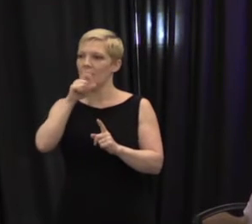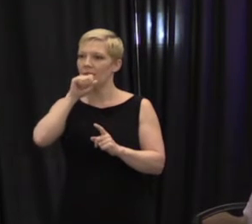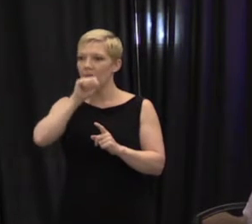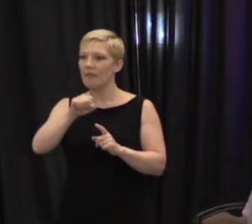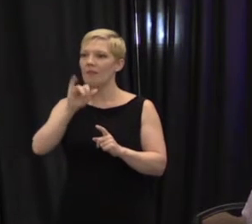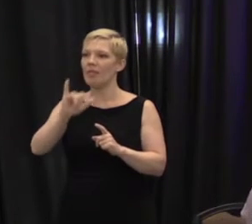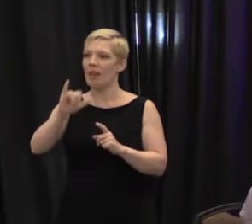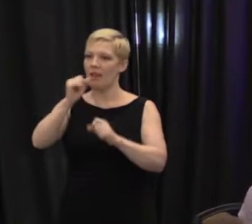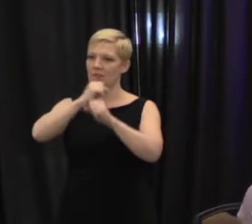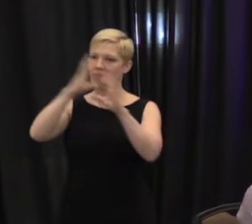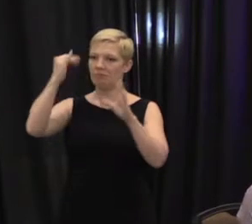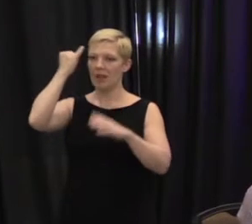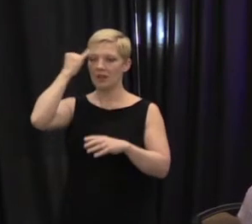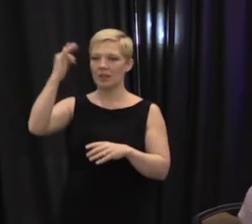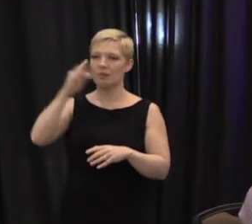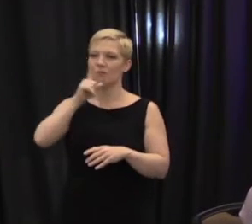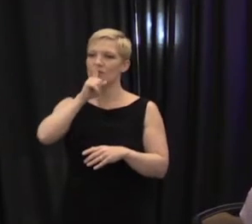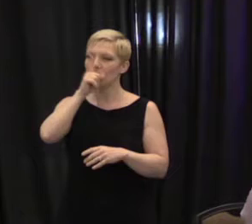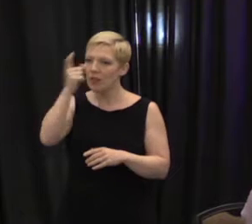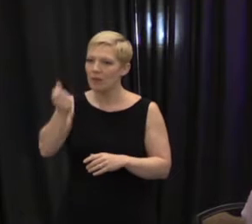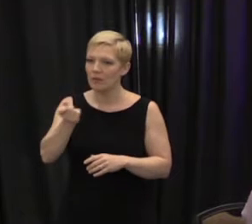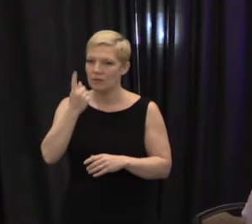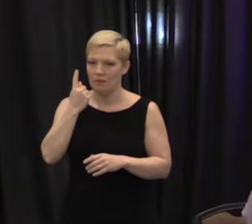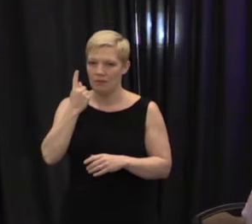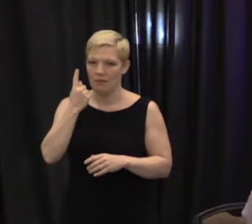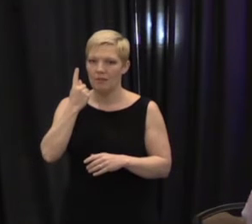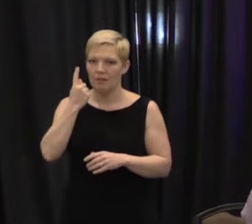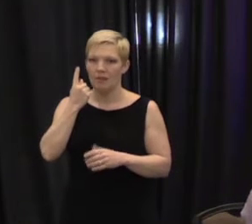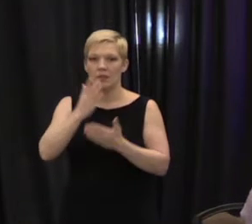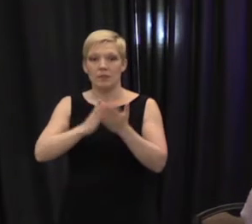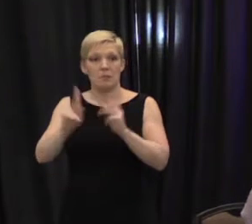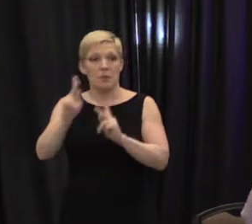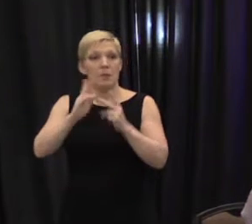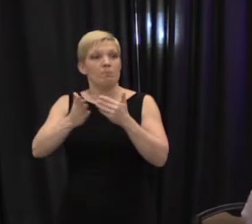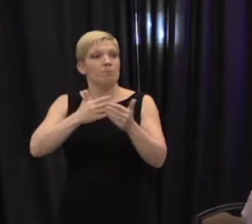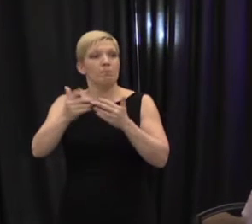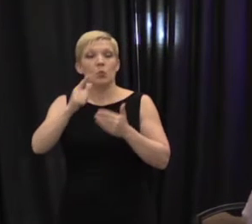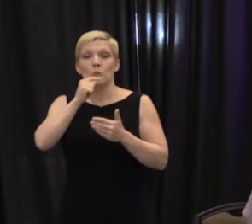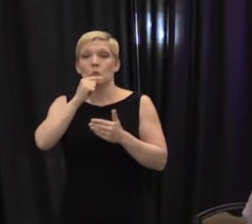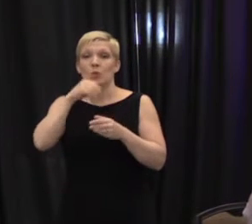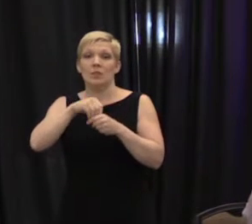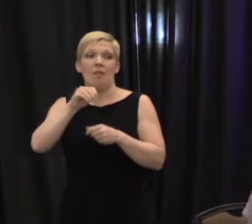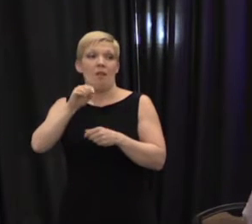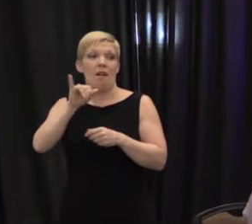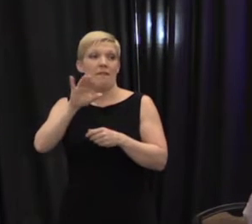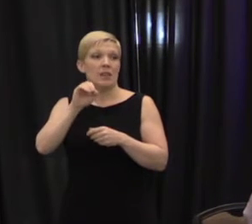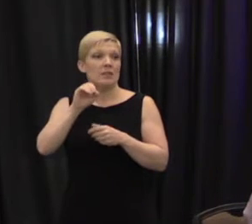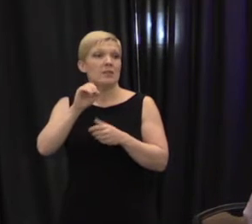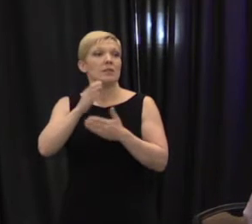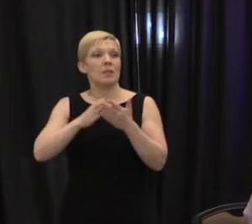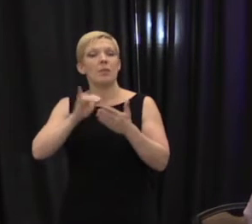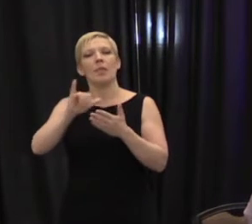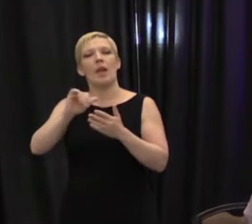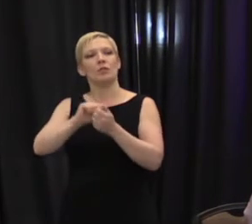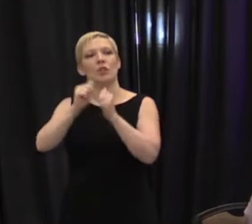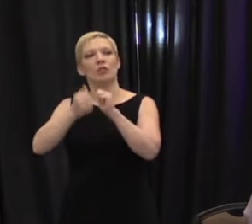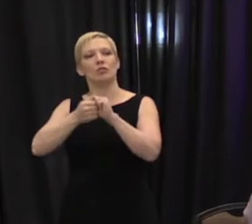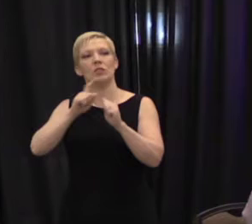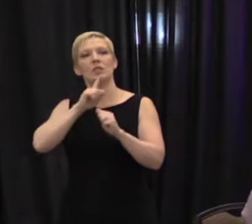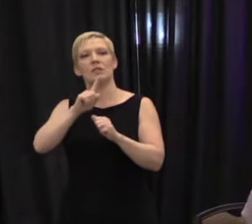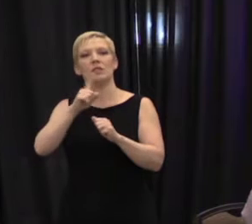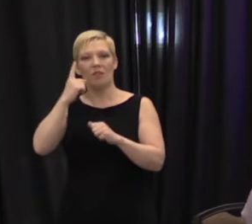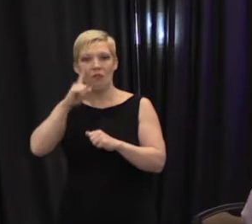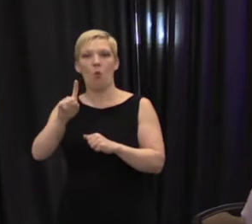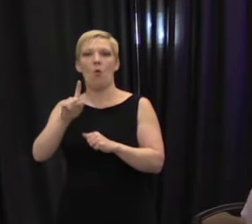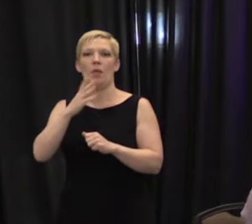was this idea of really understanding that some people, no matter who's in office, lives are not going to be changed for the better.